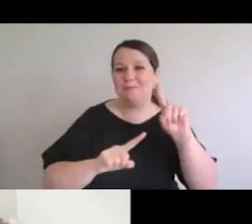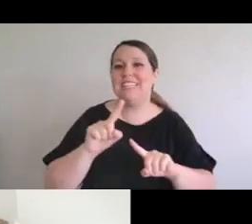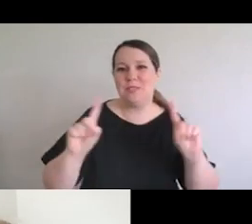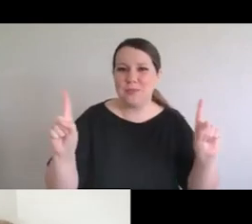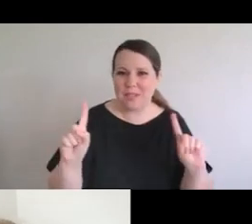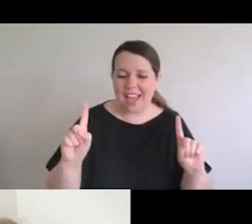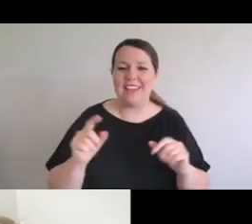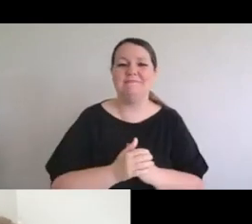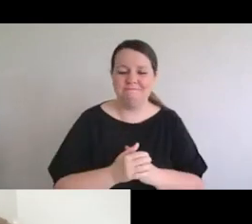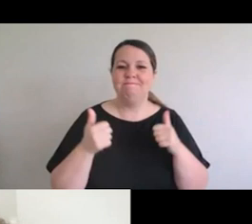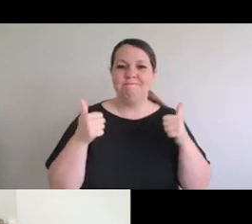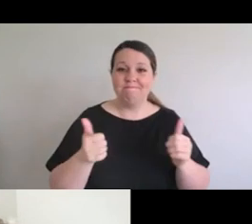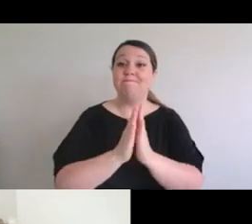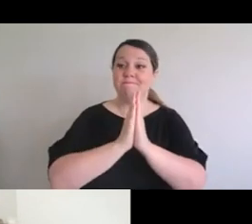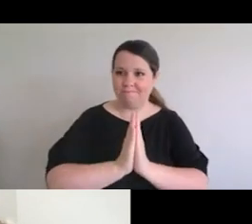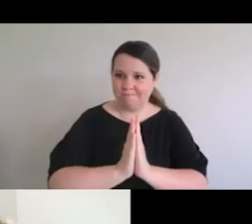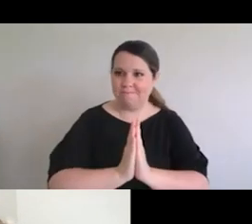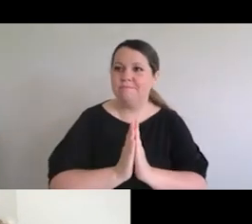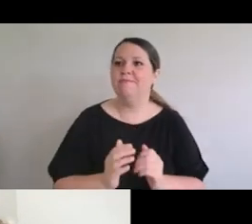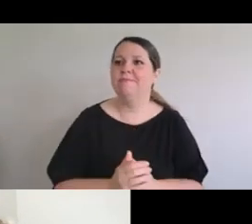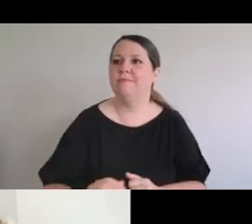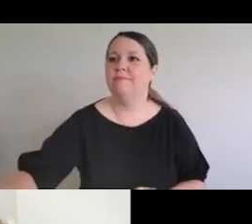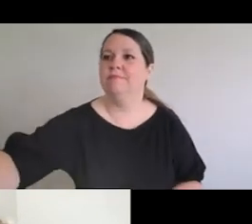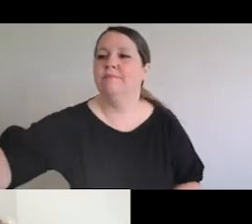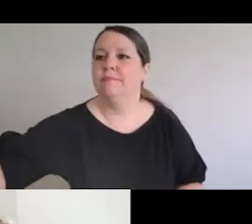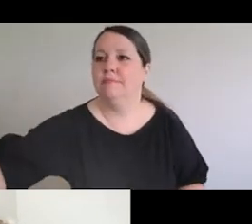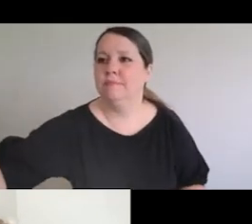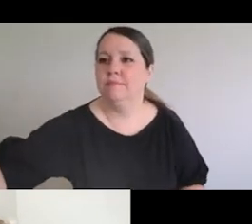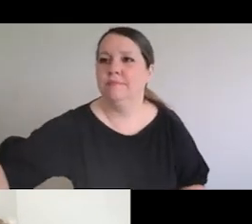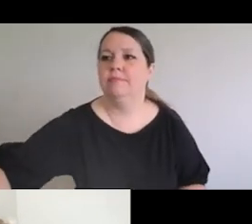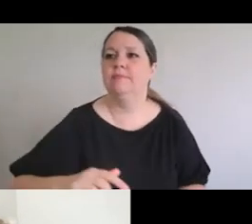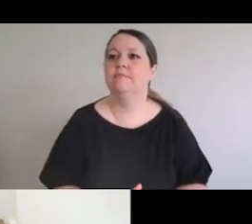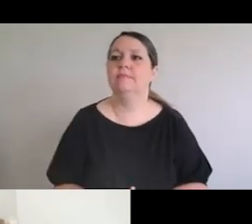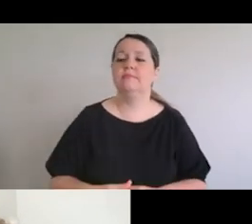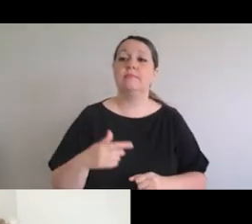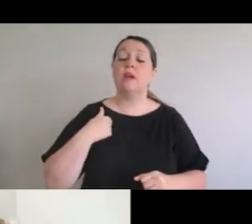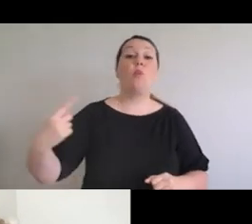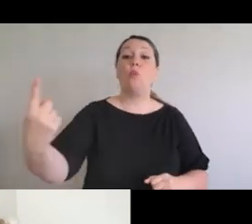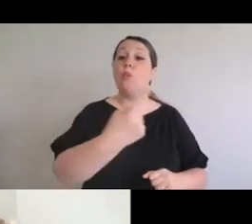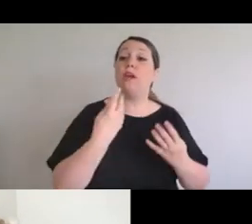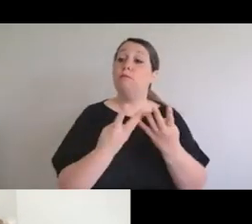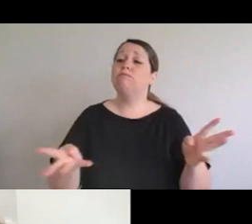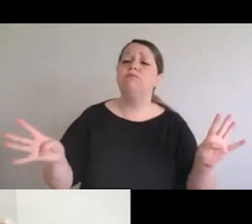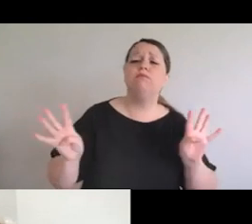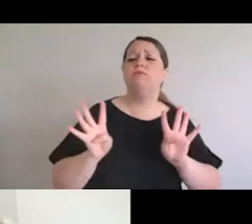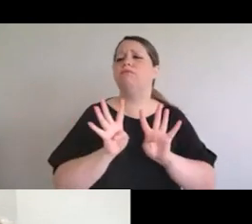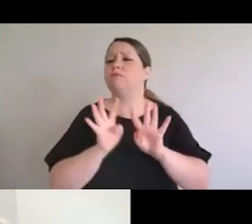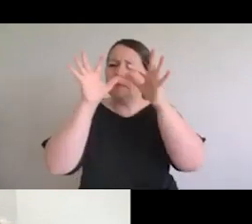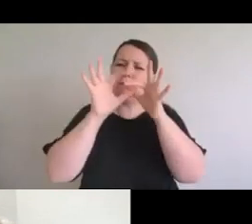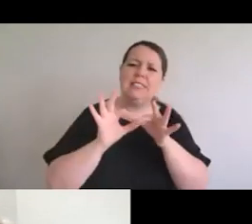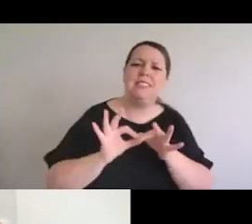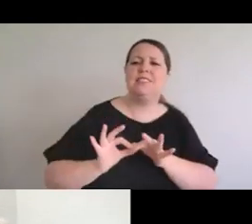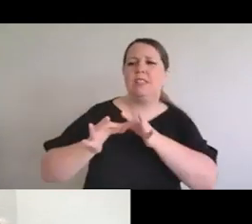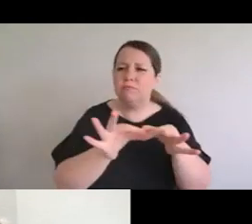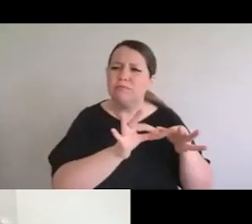tātou. Kia tau ki a tātou katoa, te ata whai o te o tātou ariki, a ihu karaiti, me te aroha o te atua, me te